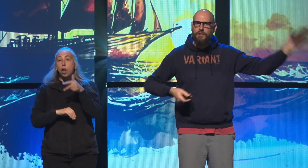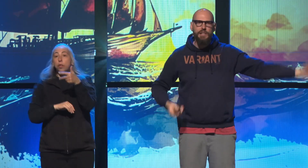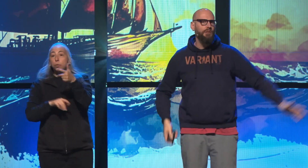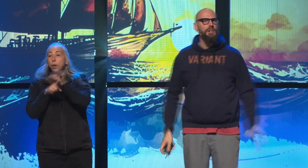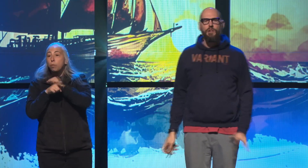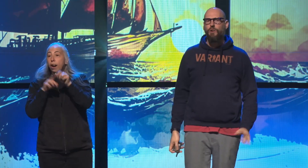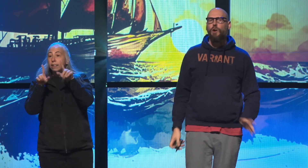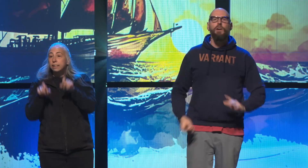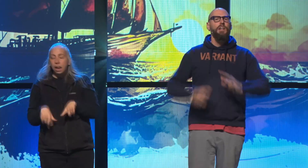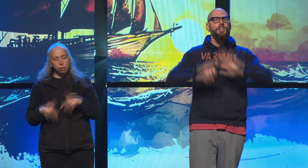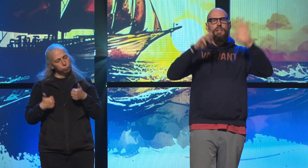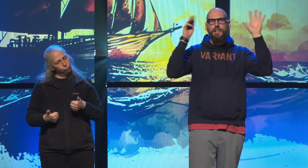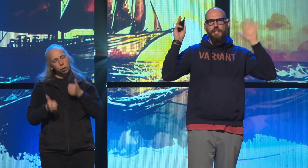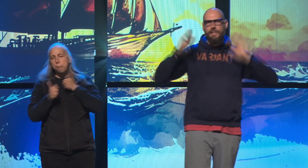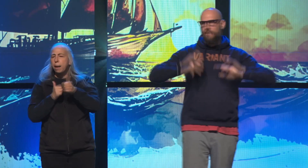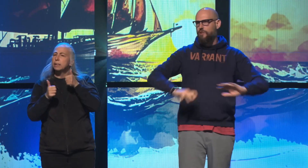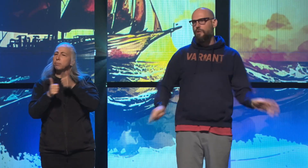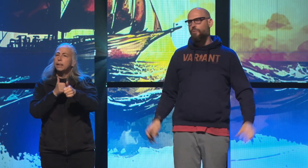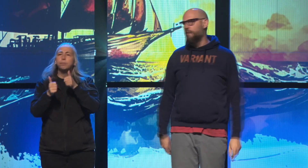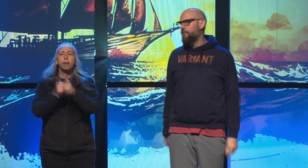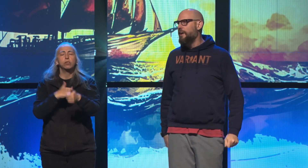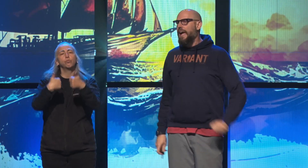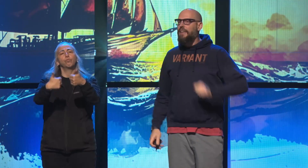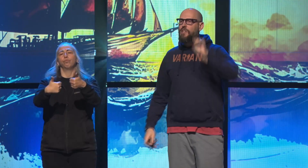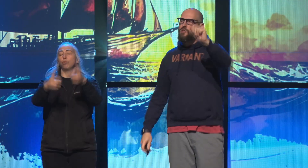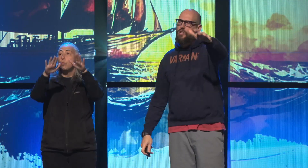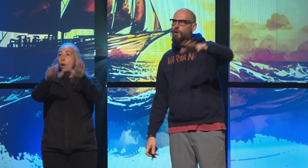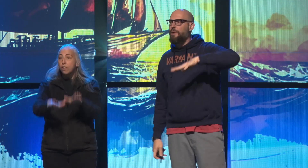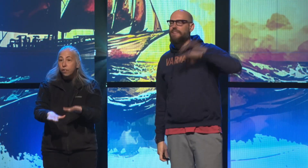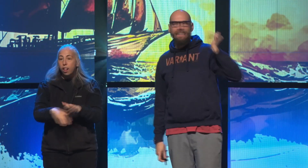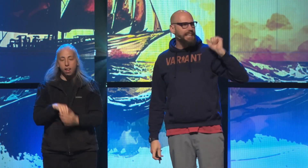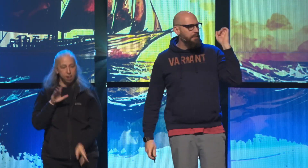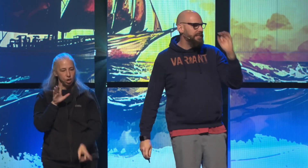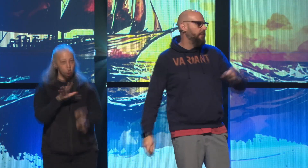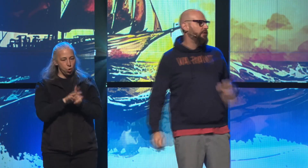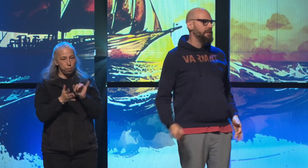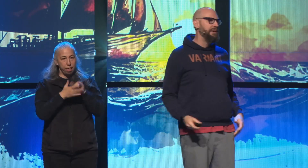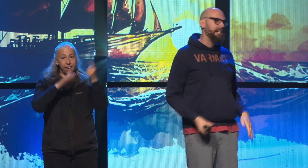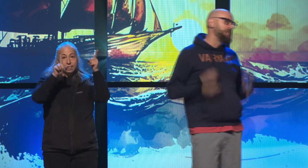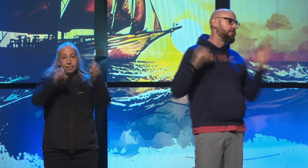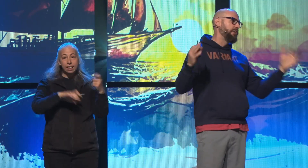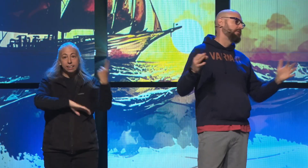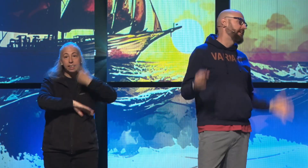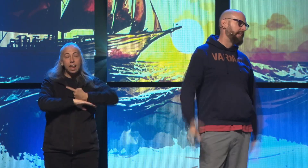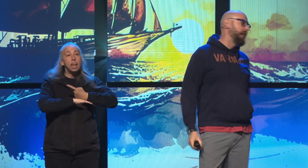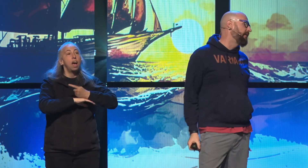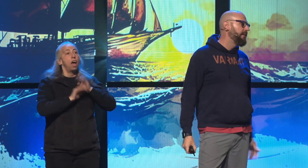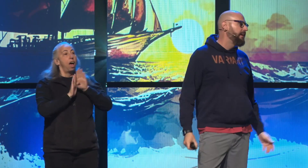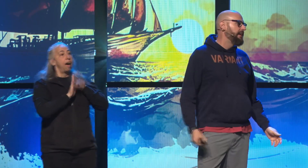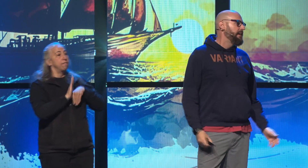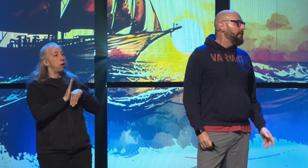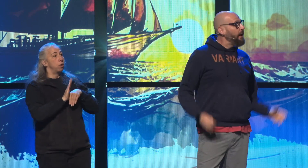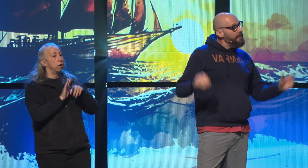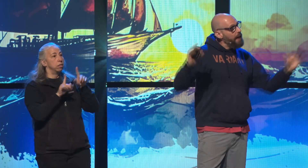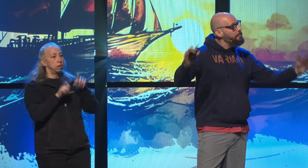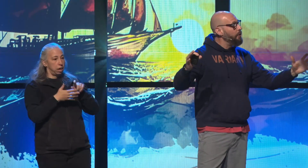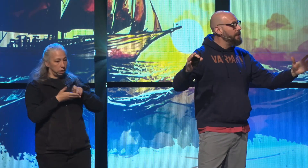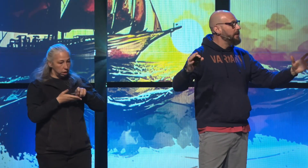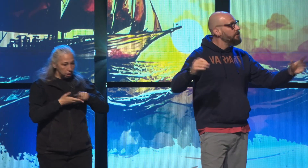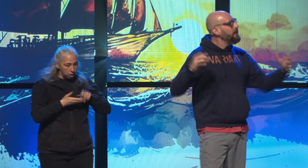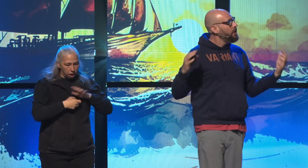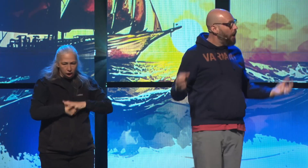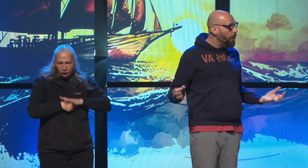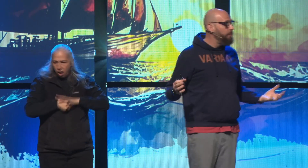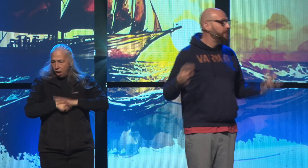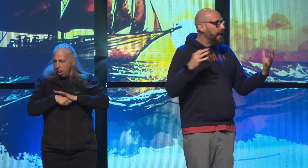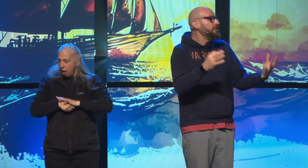tests. You've nailed it 3 in a row. You're killing it. You're doing wonderful. And then you show up and the exam is in 30 minutes and you're all stressed out. Now, in that